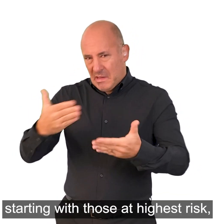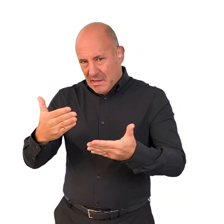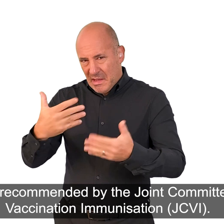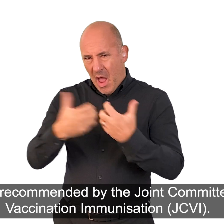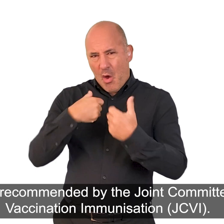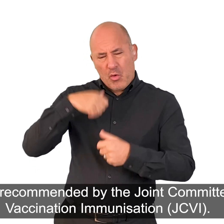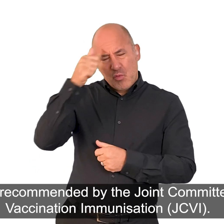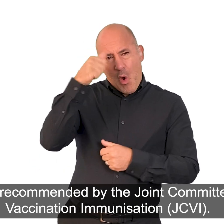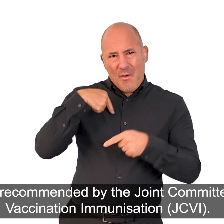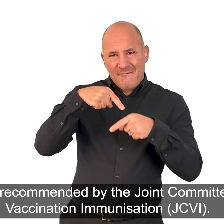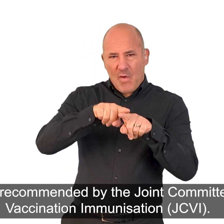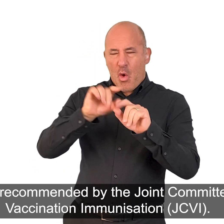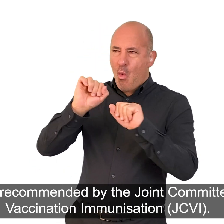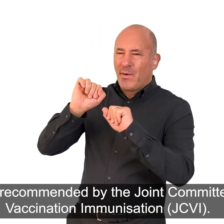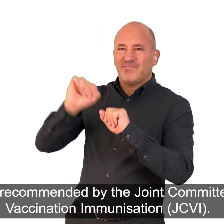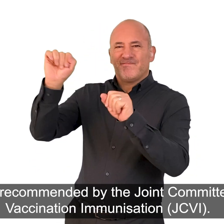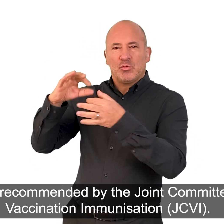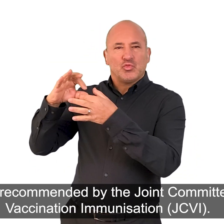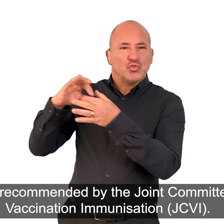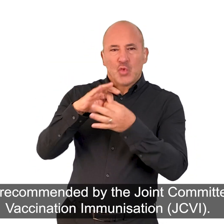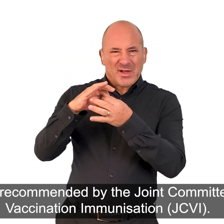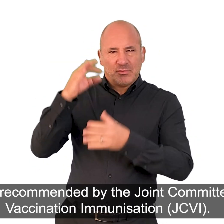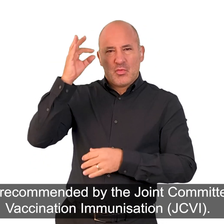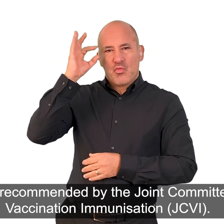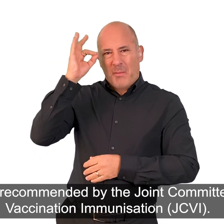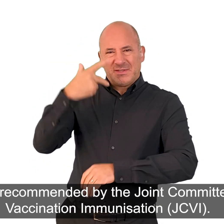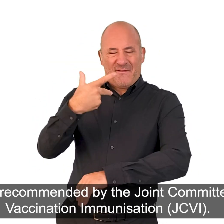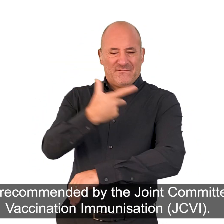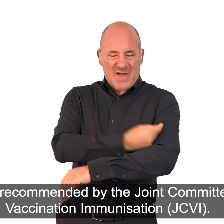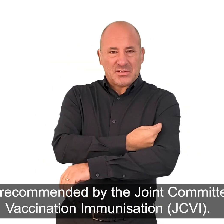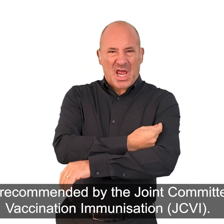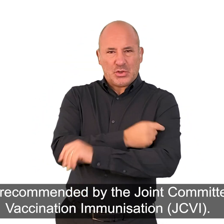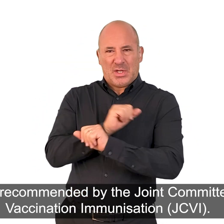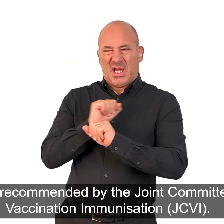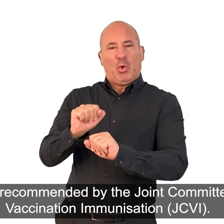as recommended by the Joint Committee Vaccination Immunisation JCVI.